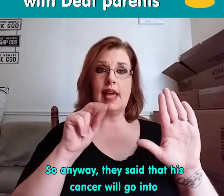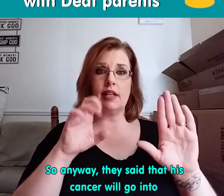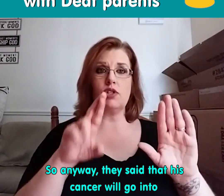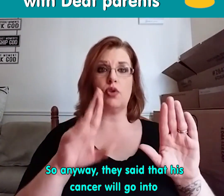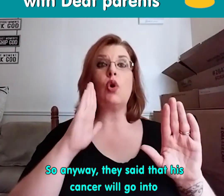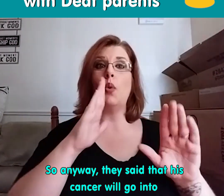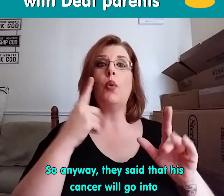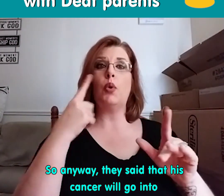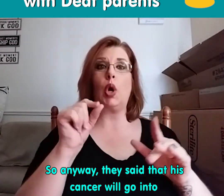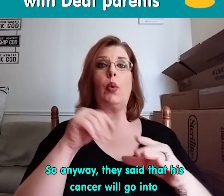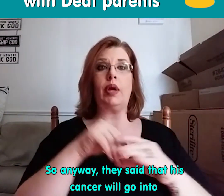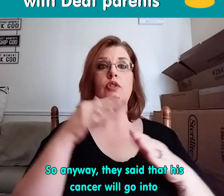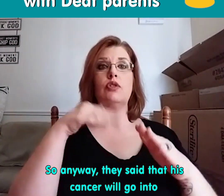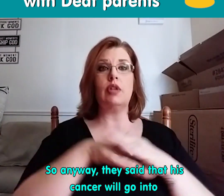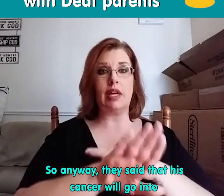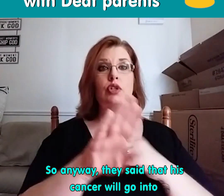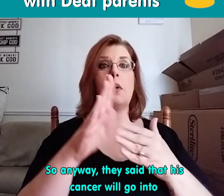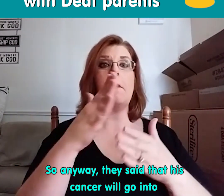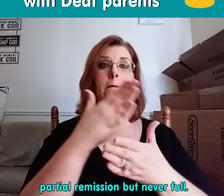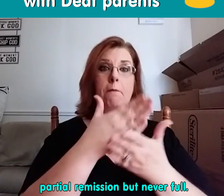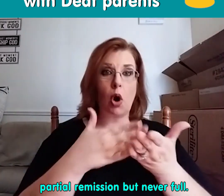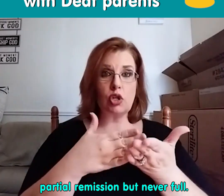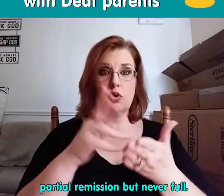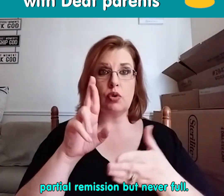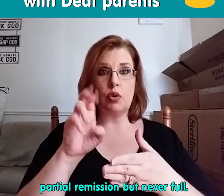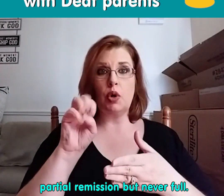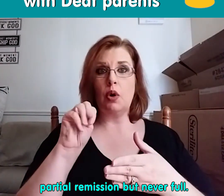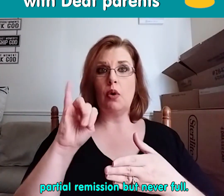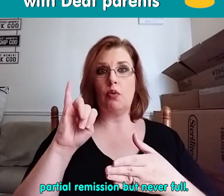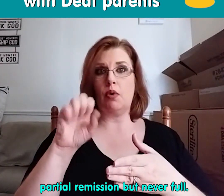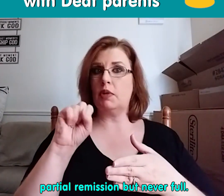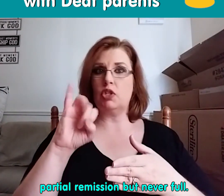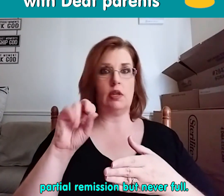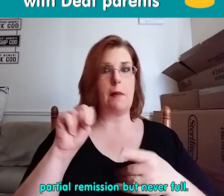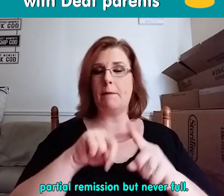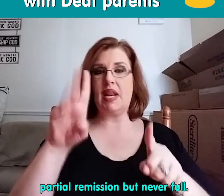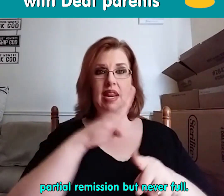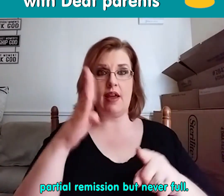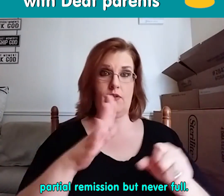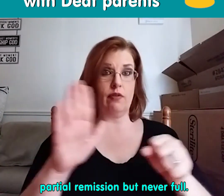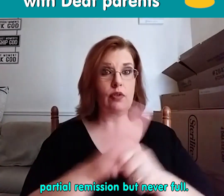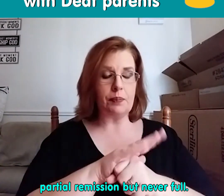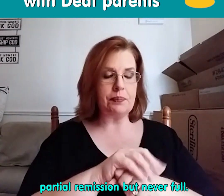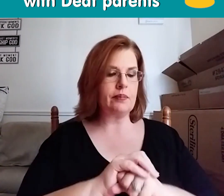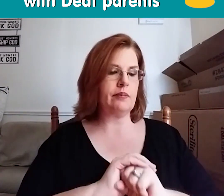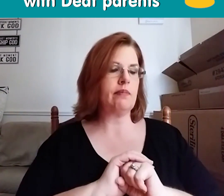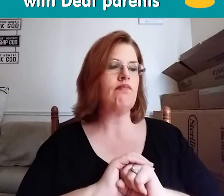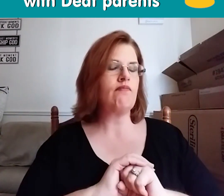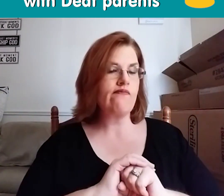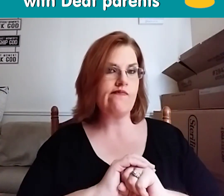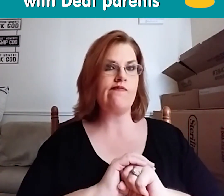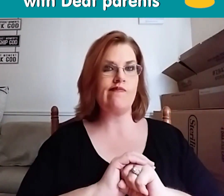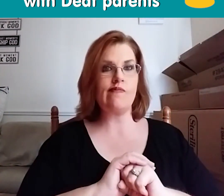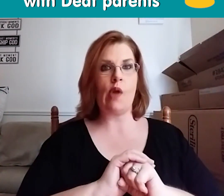says. I said, okay. So we went, or I called. They set it up for 2 days later. We went. I went with